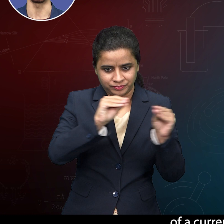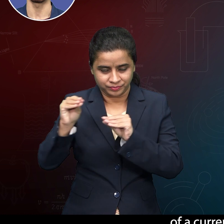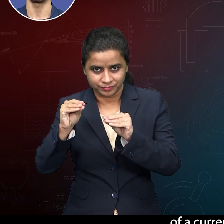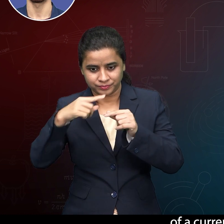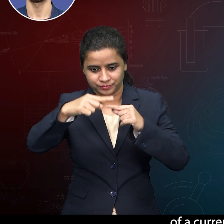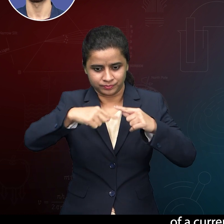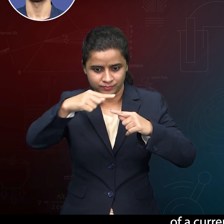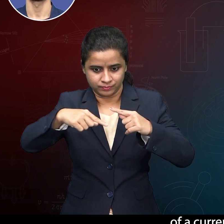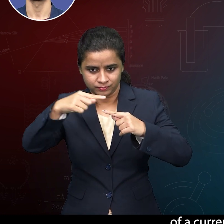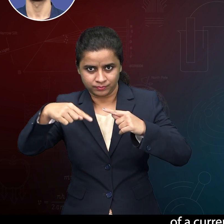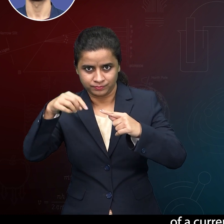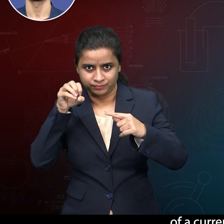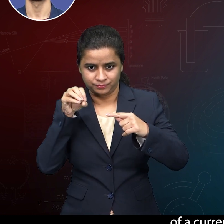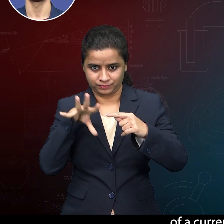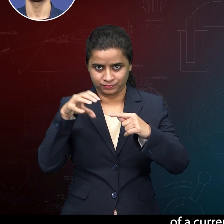circular loop,